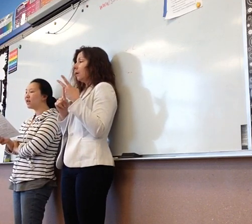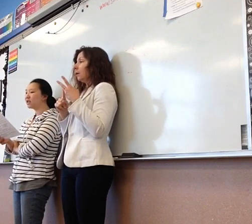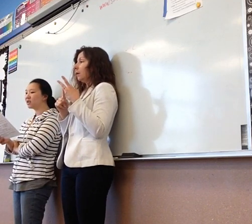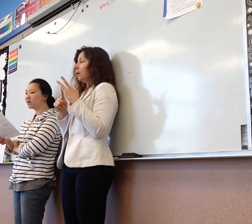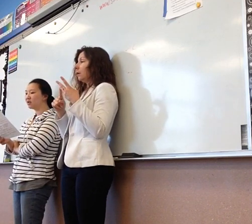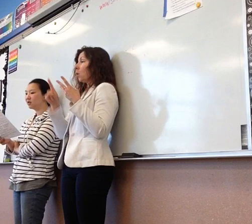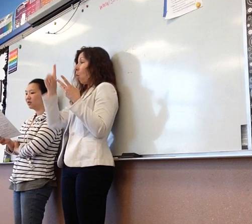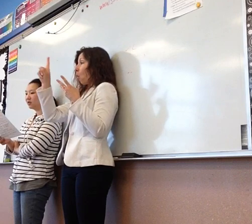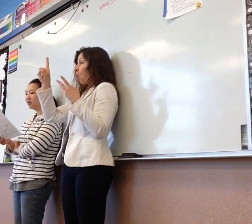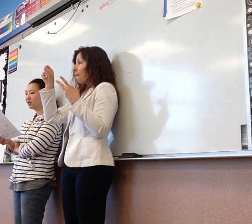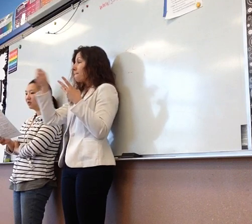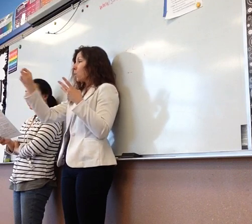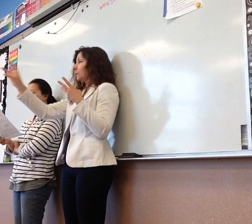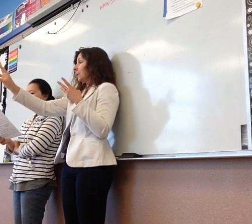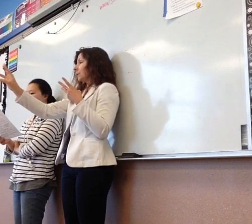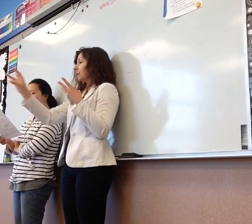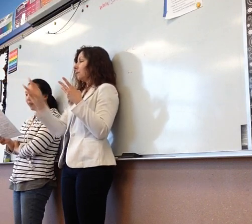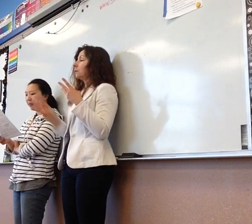1-6,